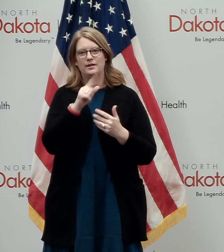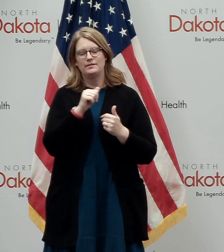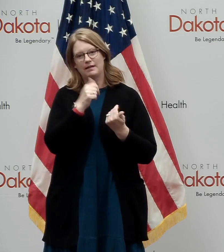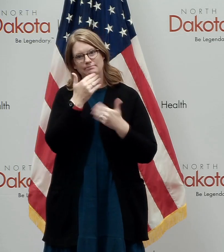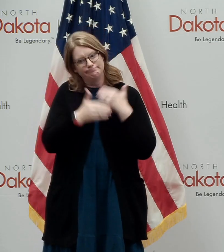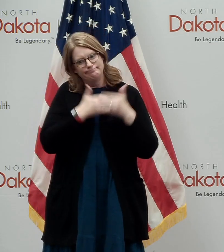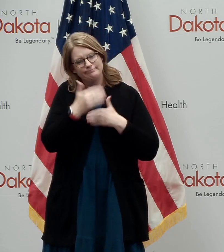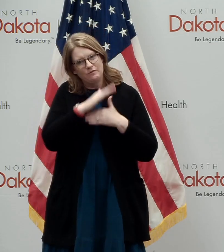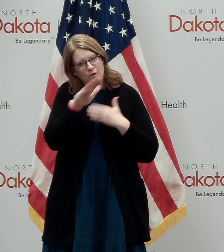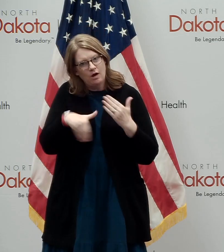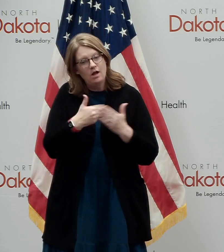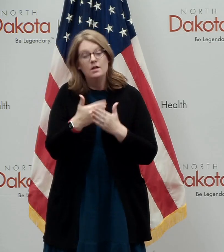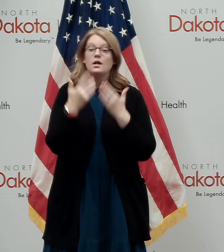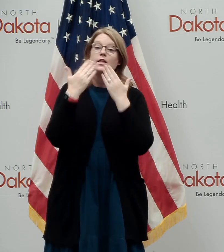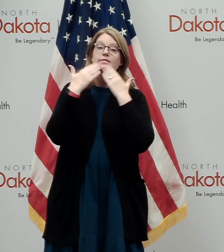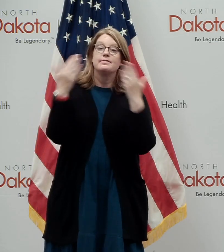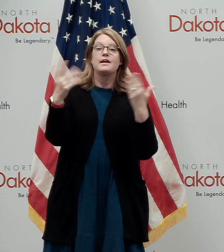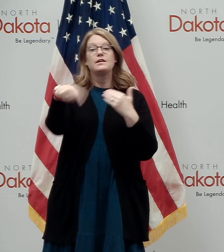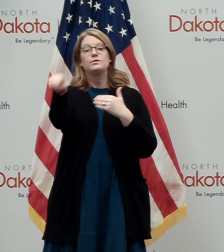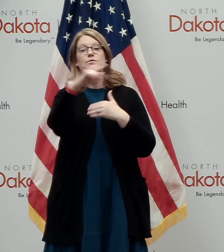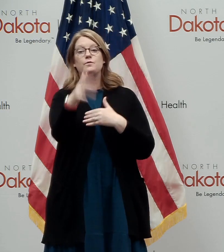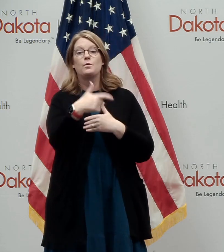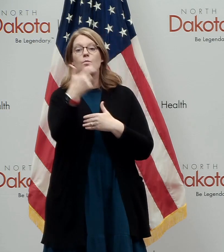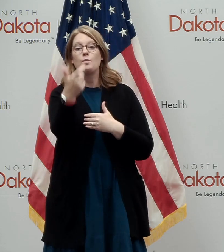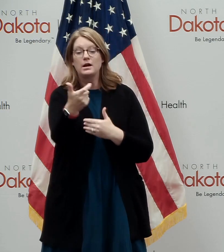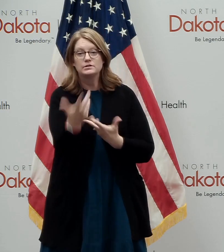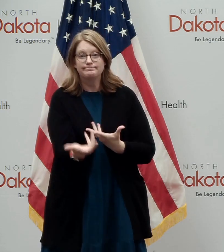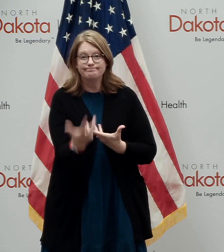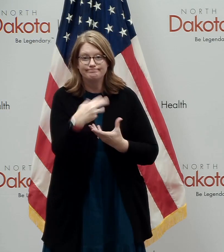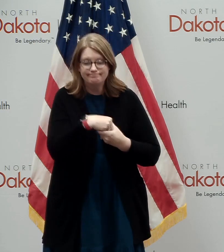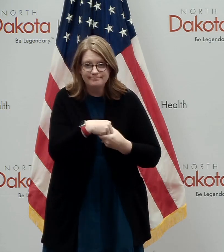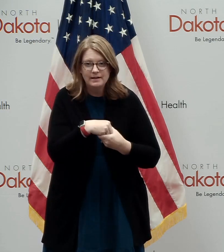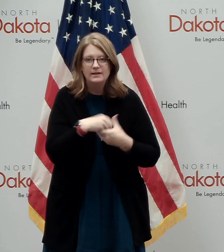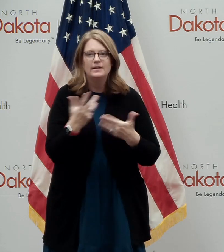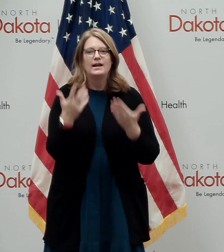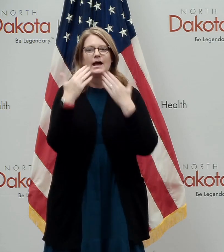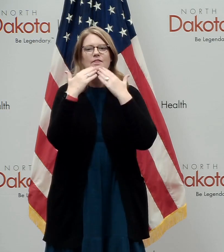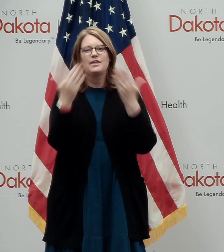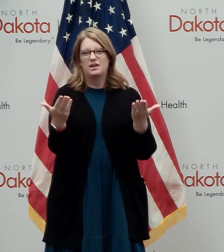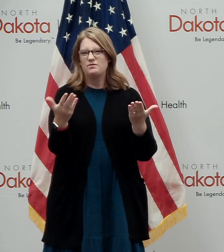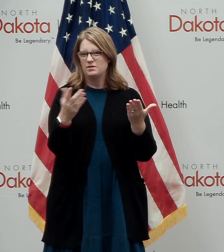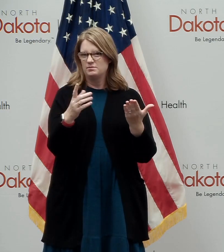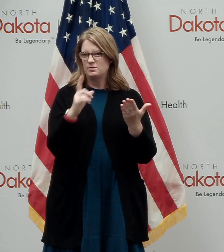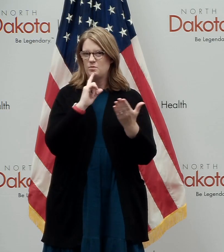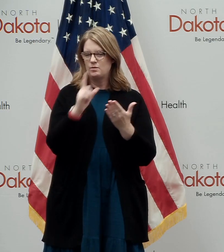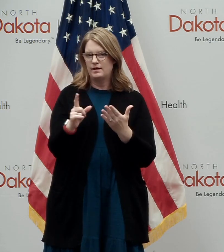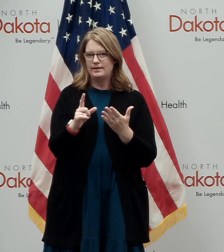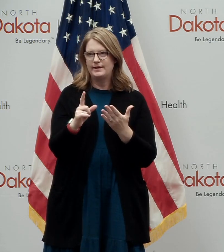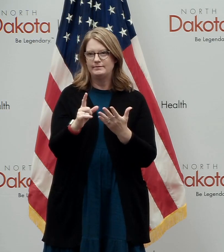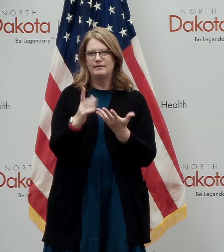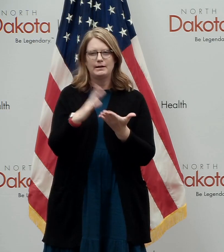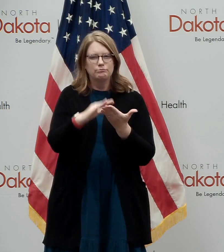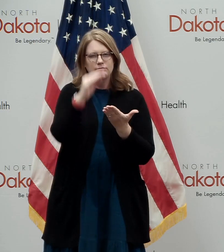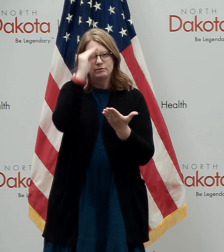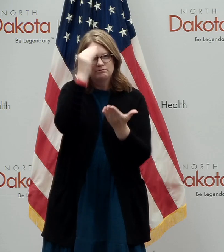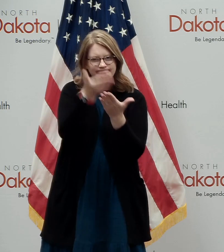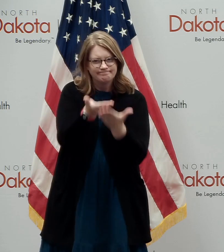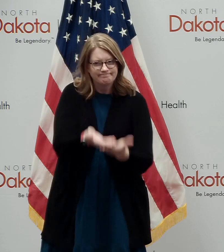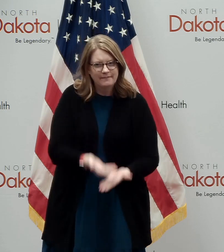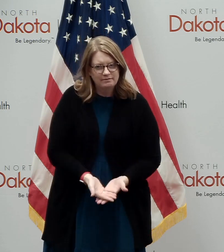But again, thank you for joining us. Thanks for being one of the informed voices that helps guide North Dakota